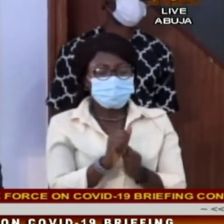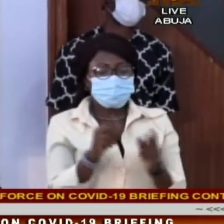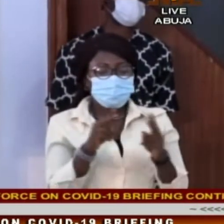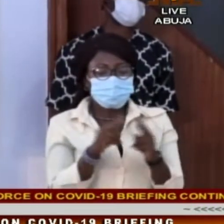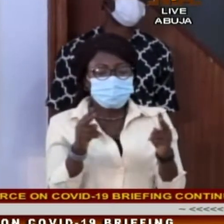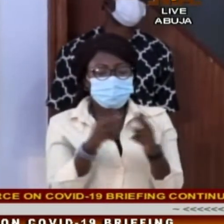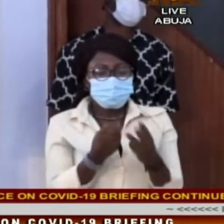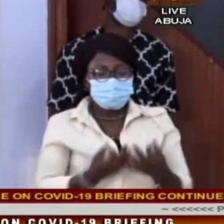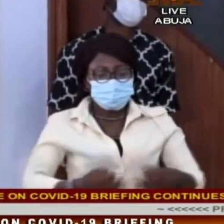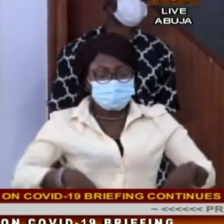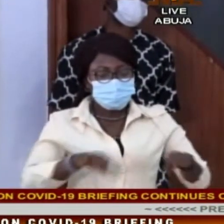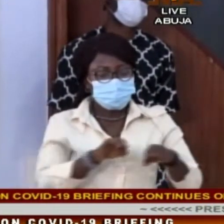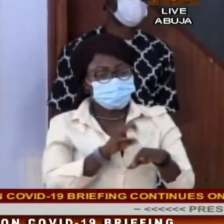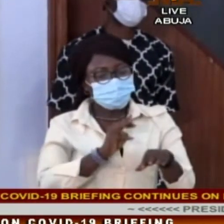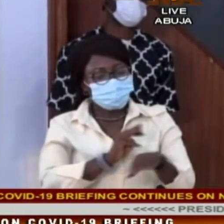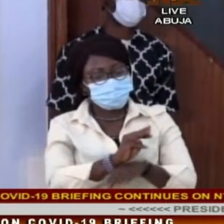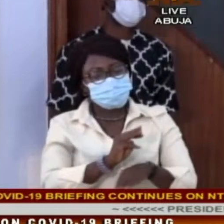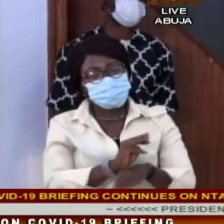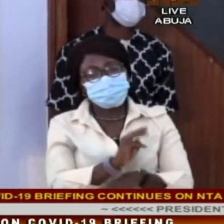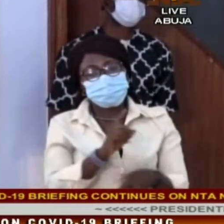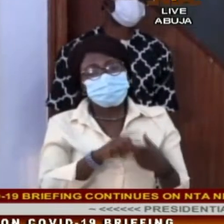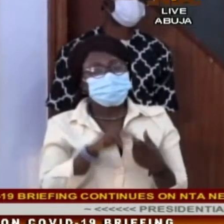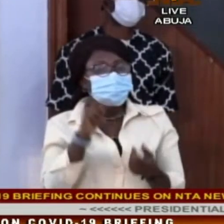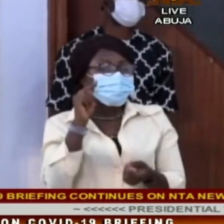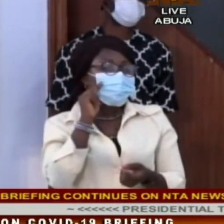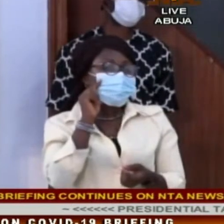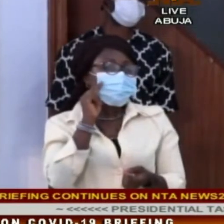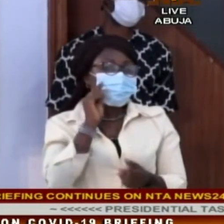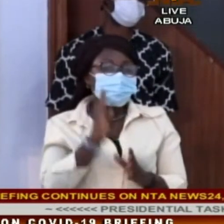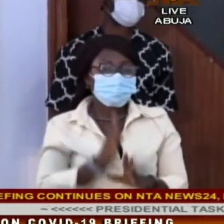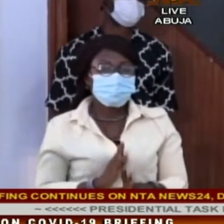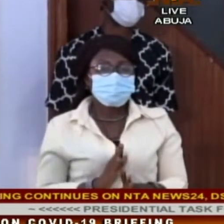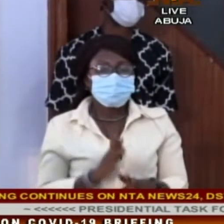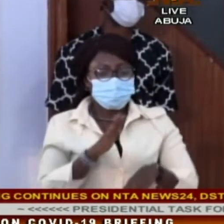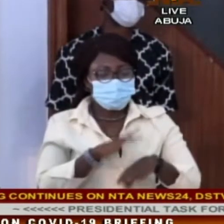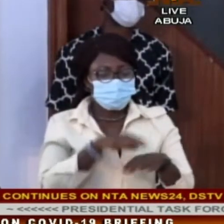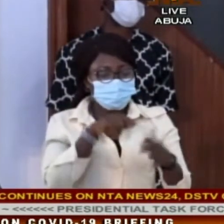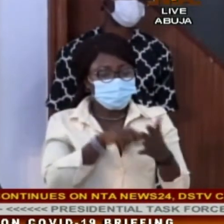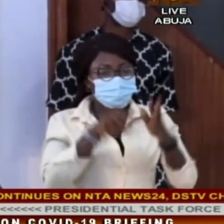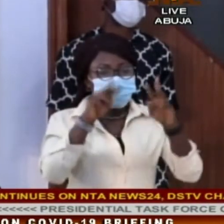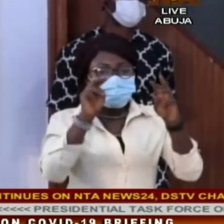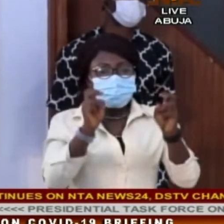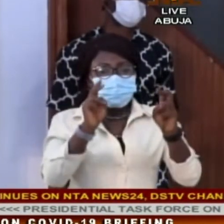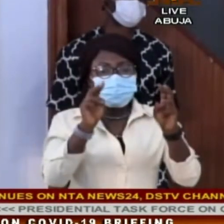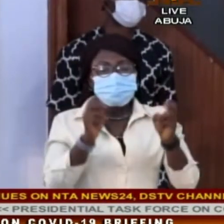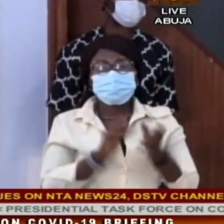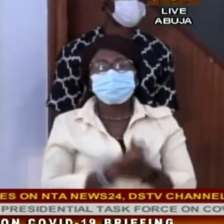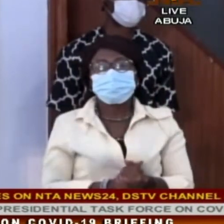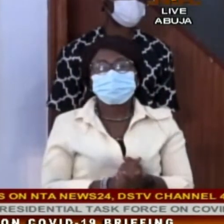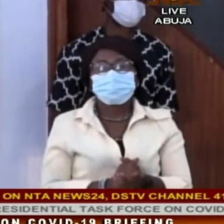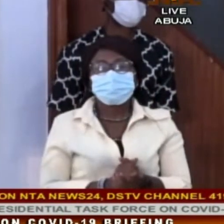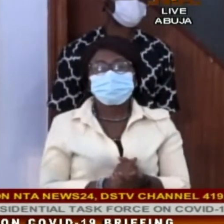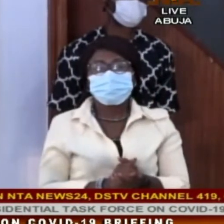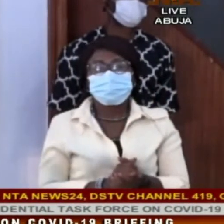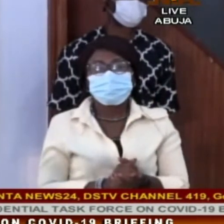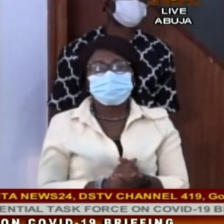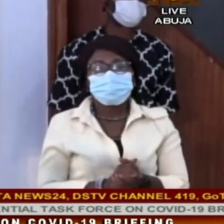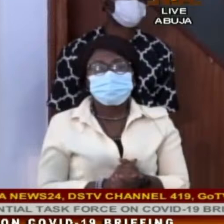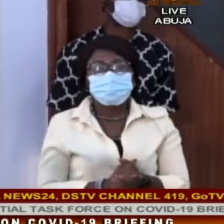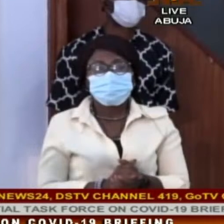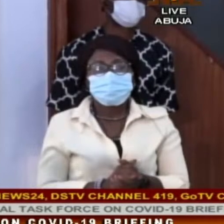Thank you very much, the Chairman. Thank you for the advice you've provided. Well, today we